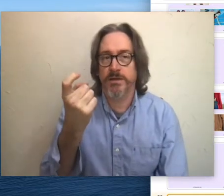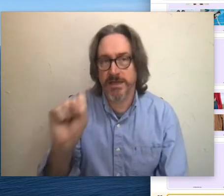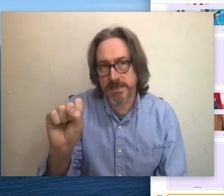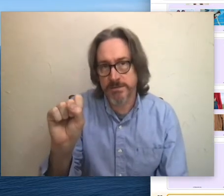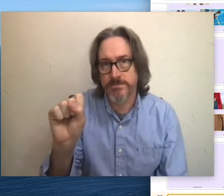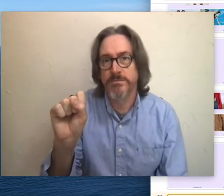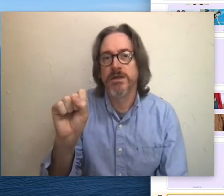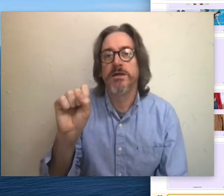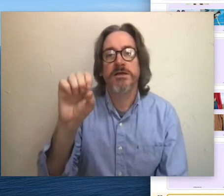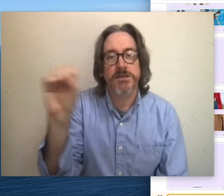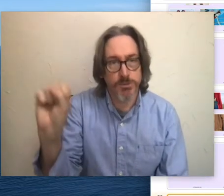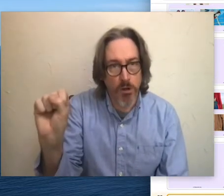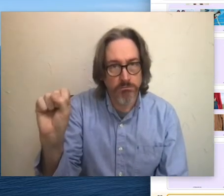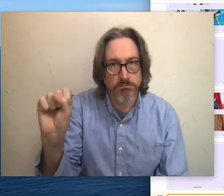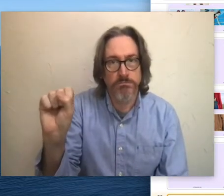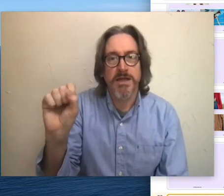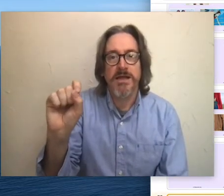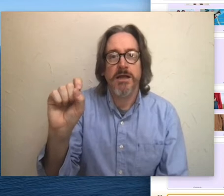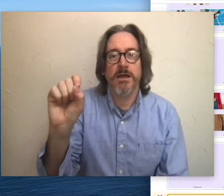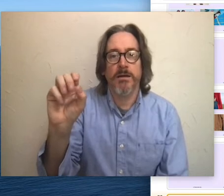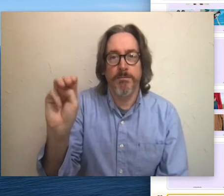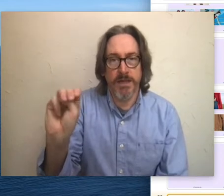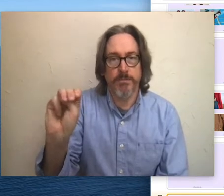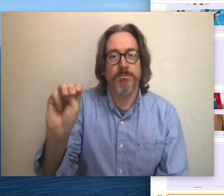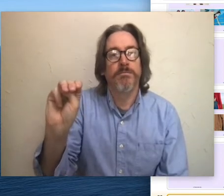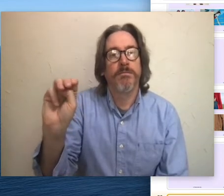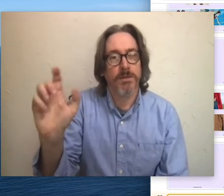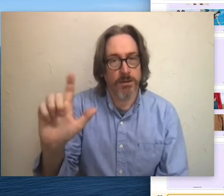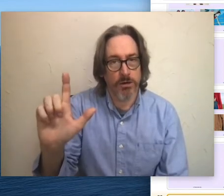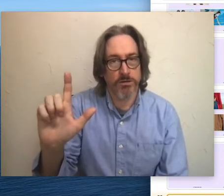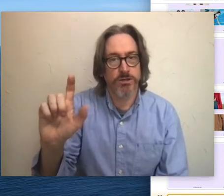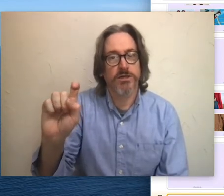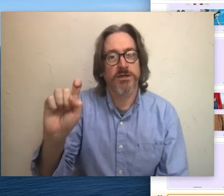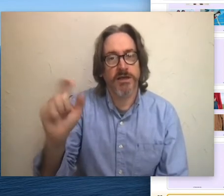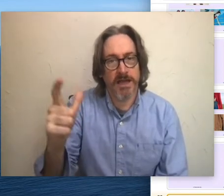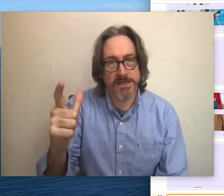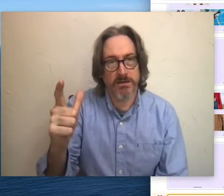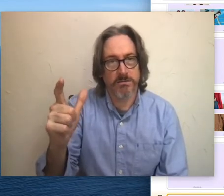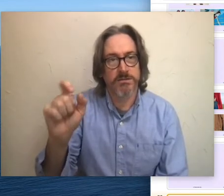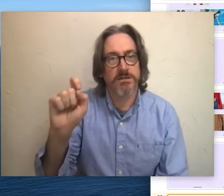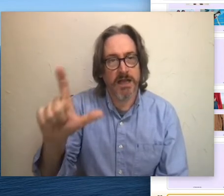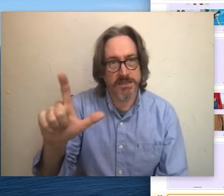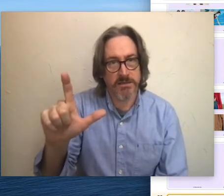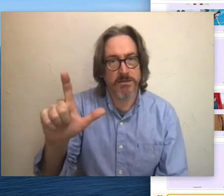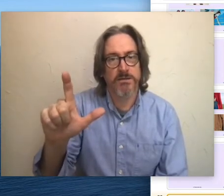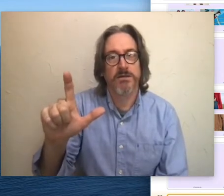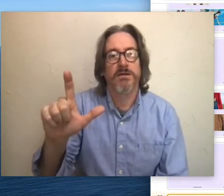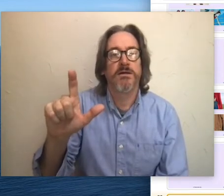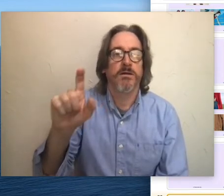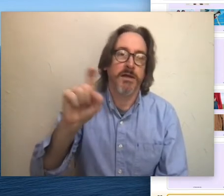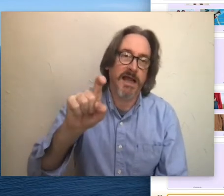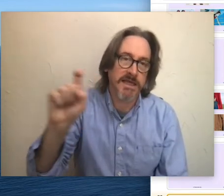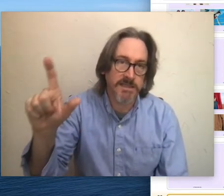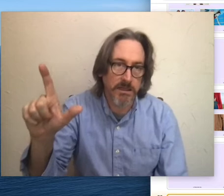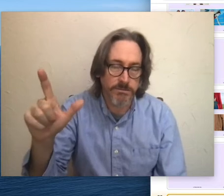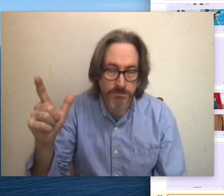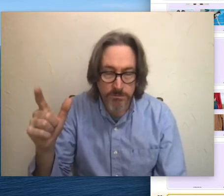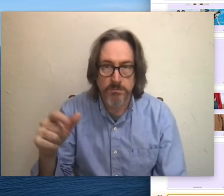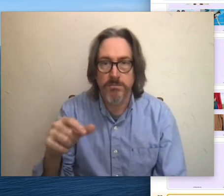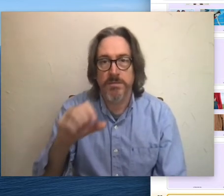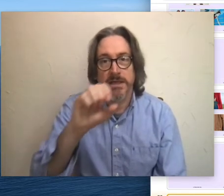much, but XS, small, medium, large, XL, XL,